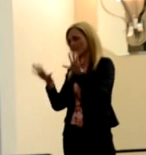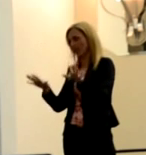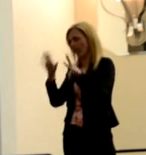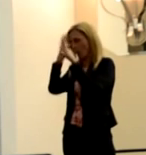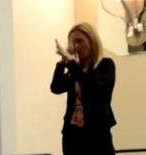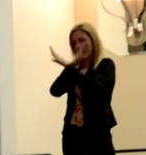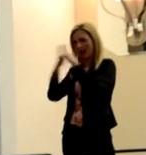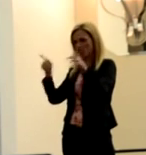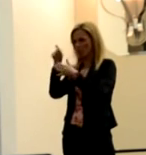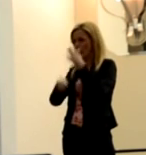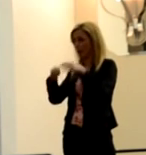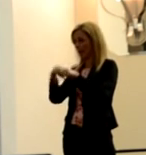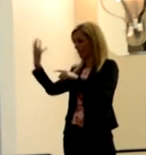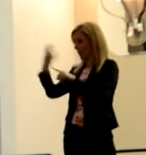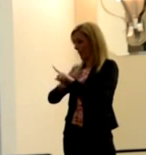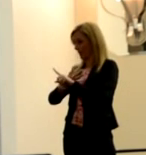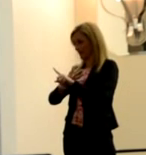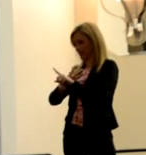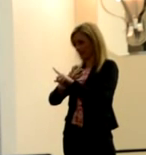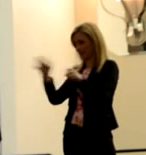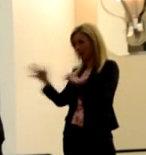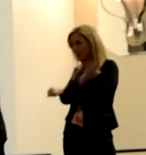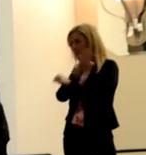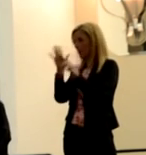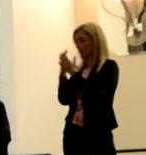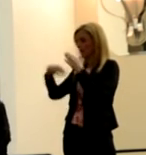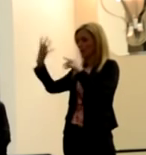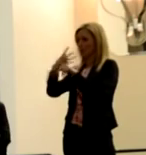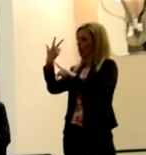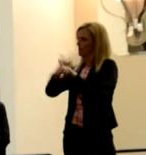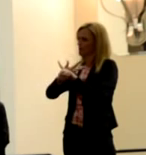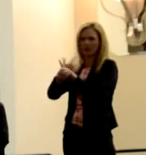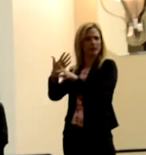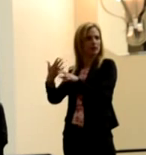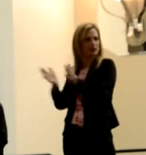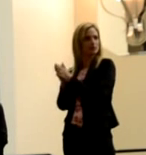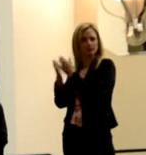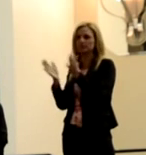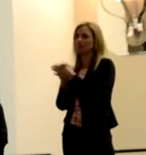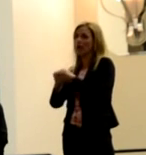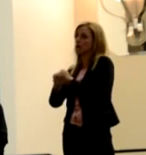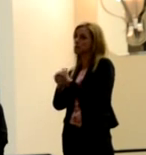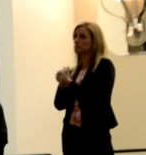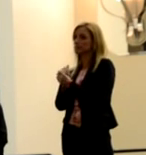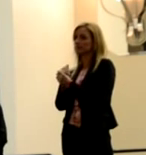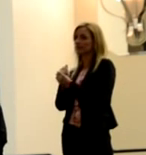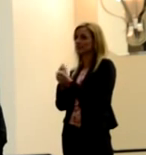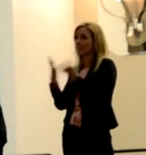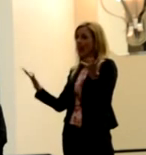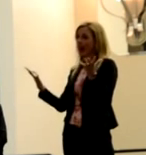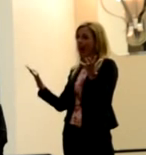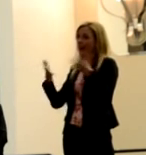Betsy Sharpe, who was wonderful. And she wrote it in 4 months, the complete book, three or 4 months. And